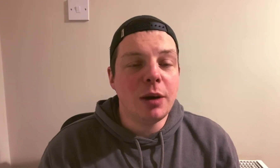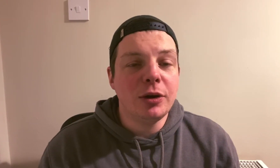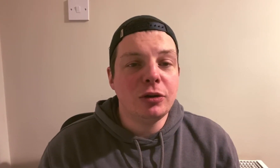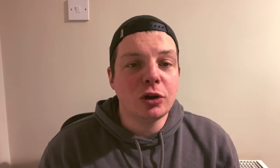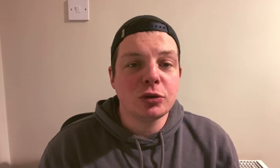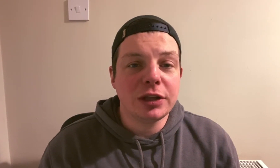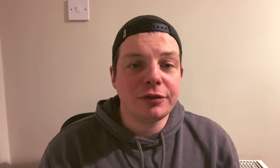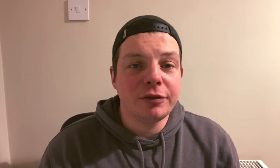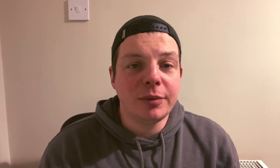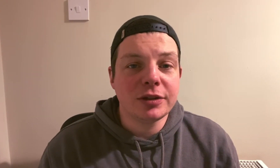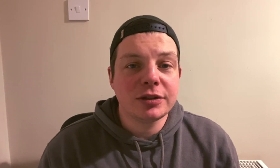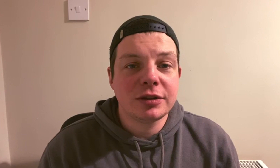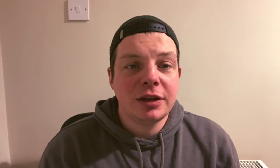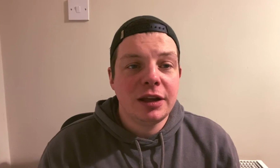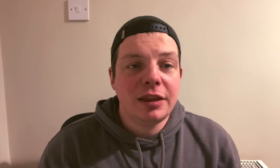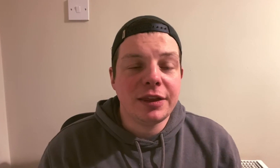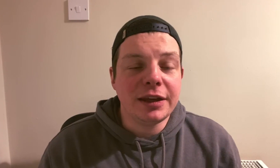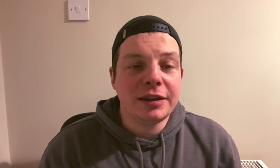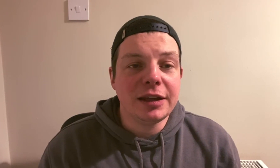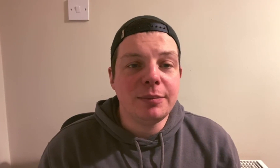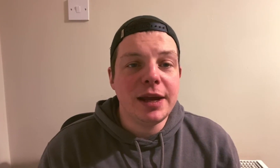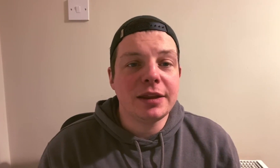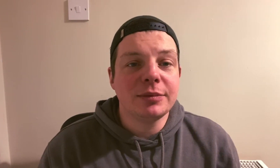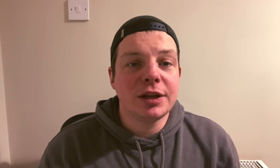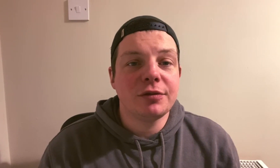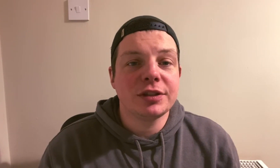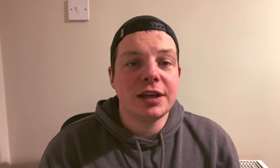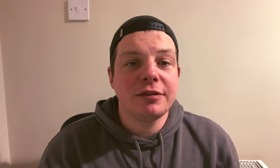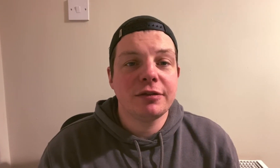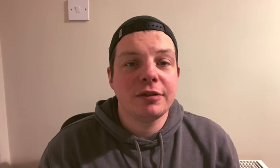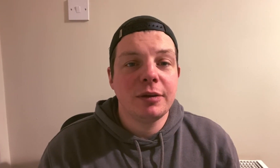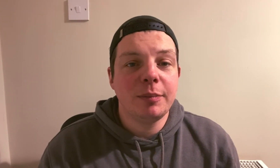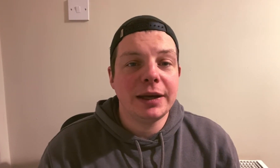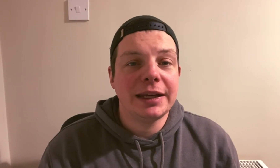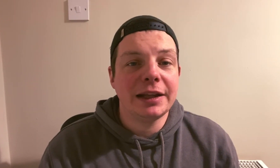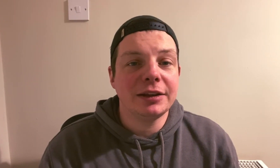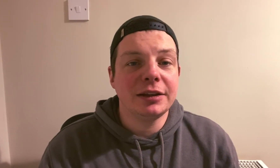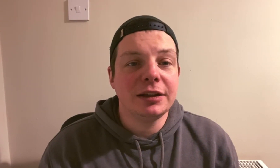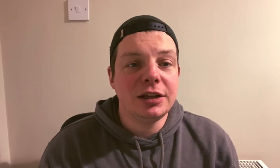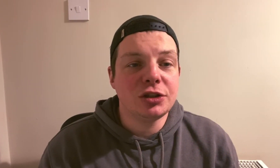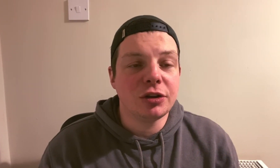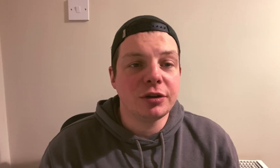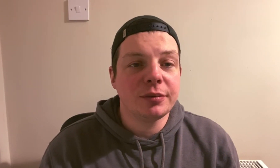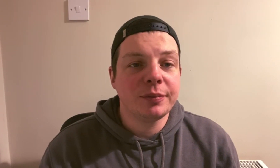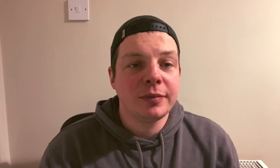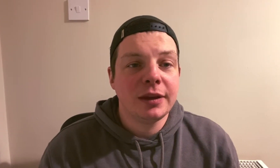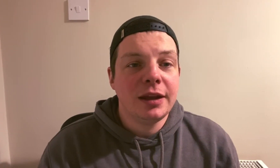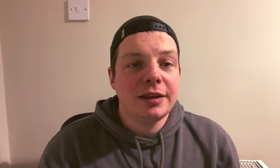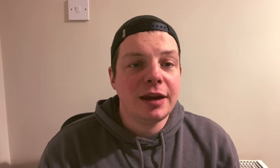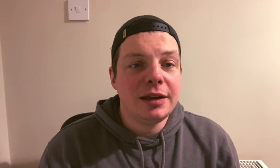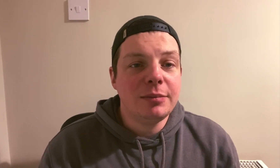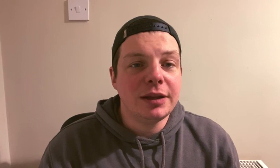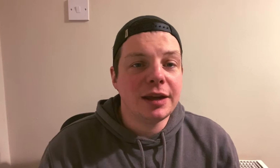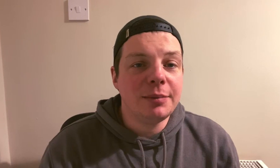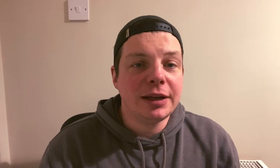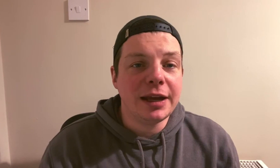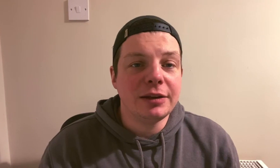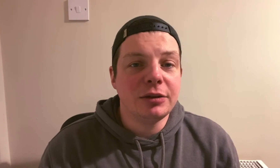women not so different from us think they can make themselves safe by killing each other. Time and time again,